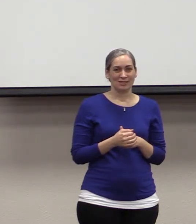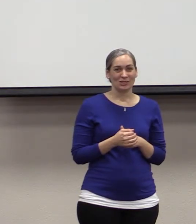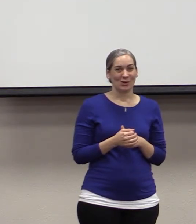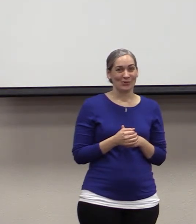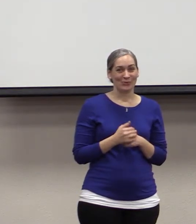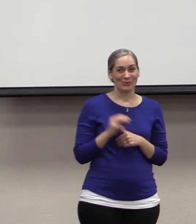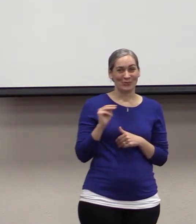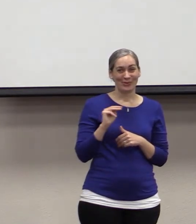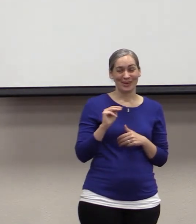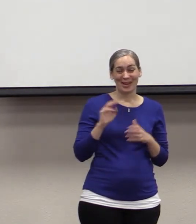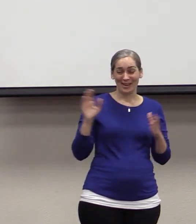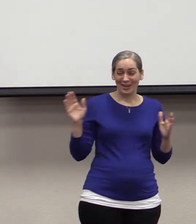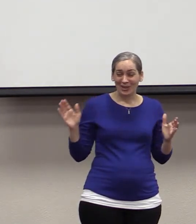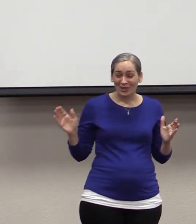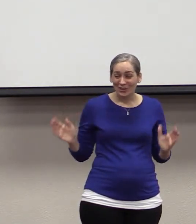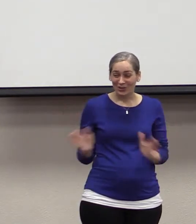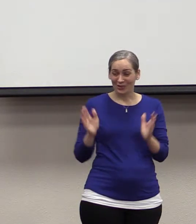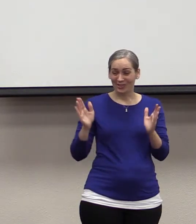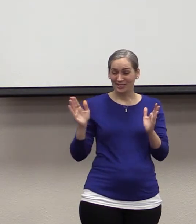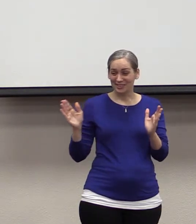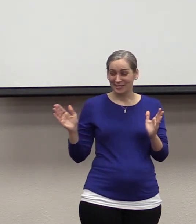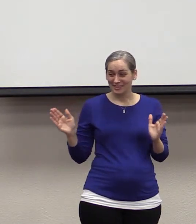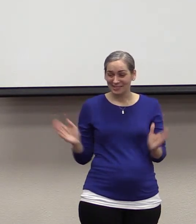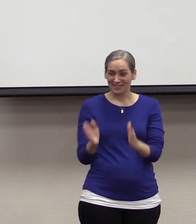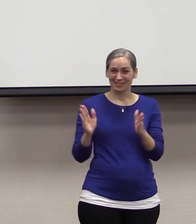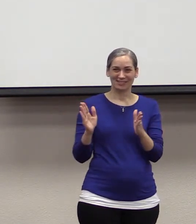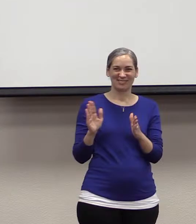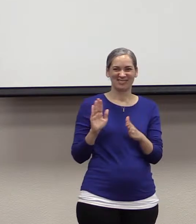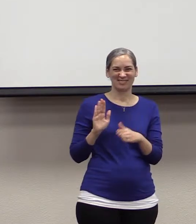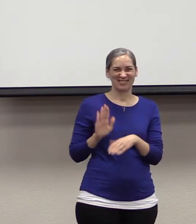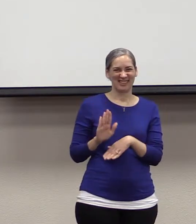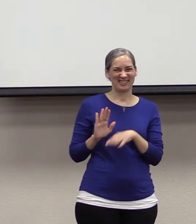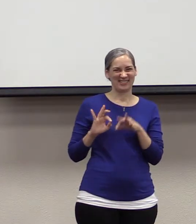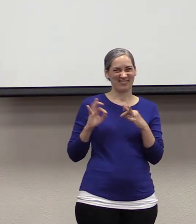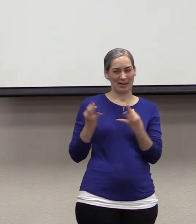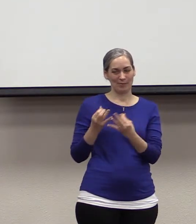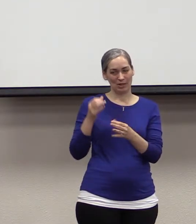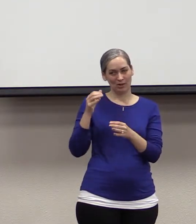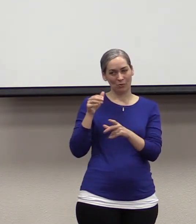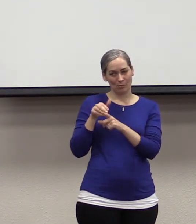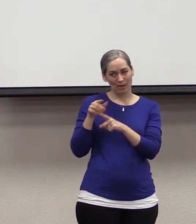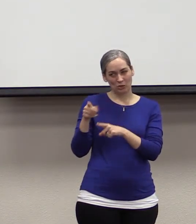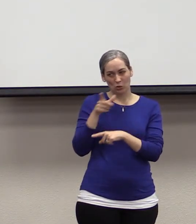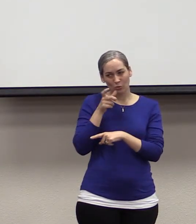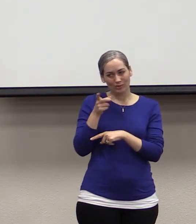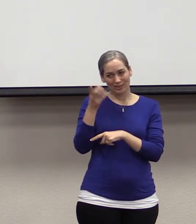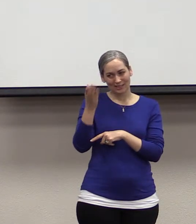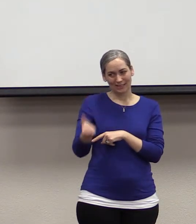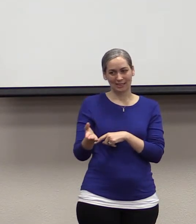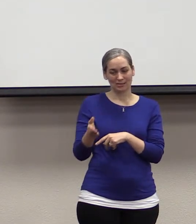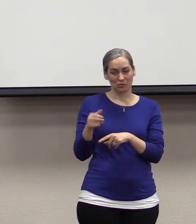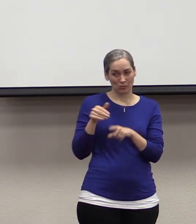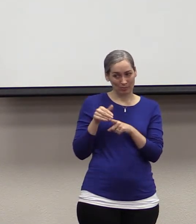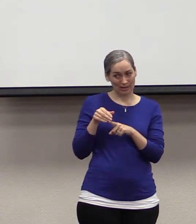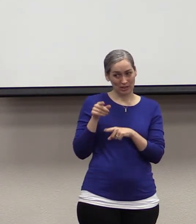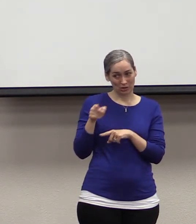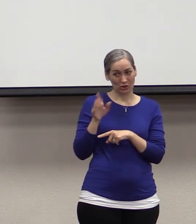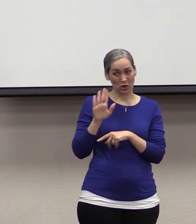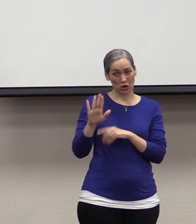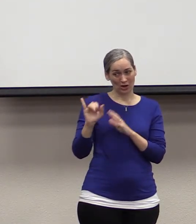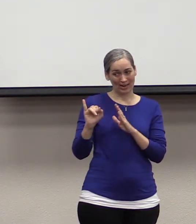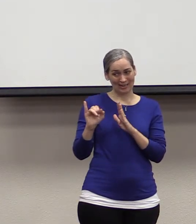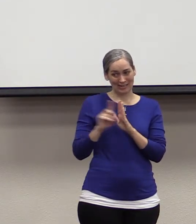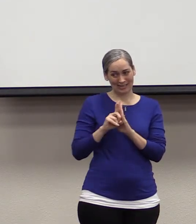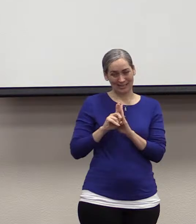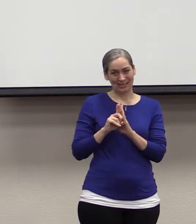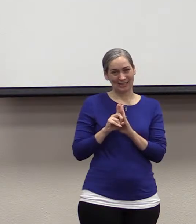beautiful thing of encouraging his family by reminding her of who she is, reminding her of her